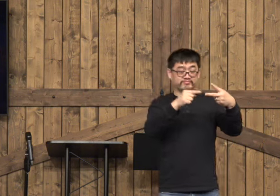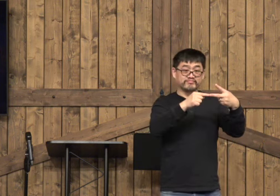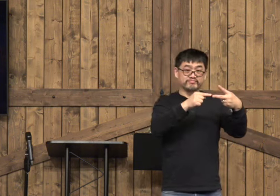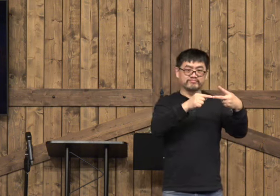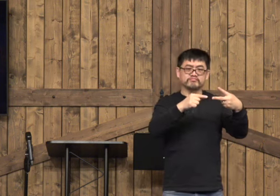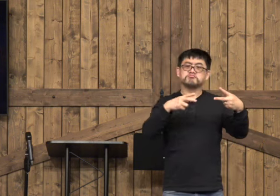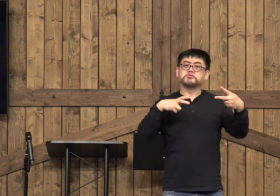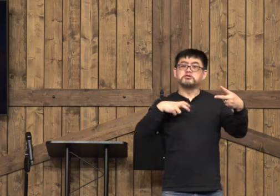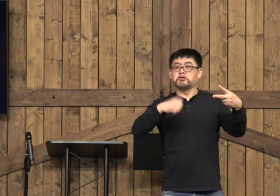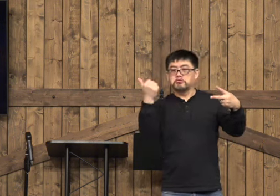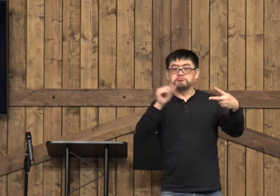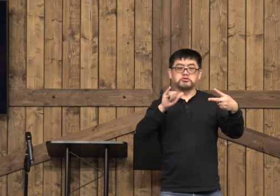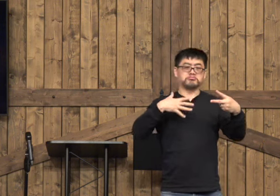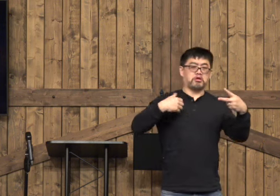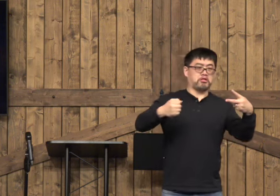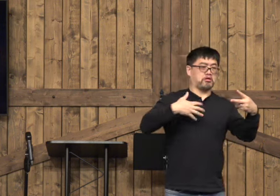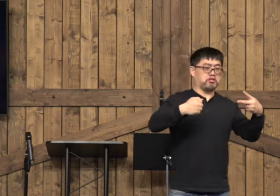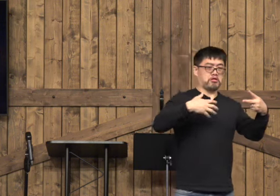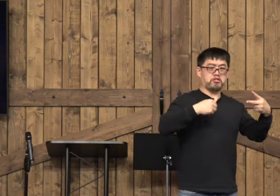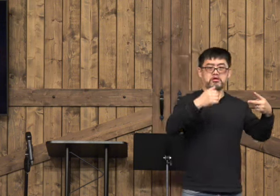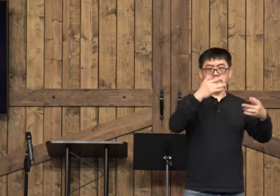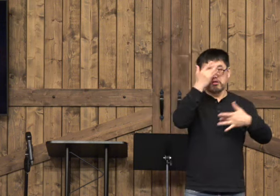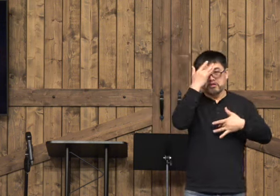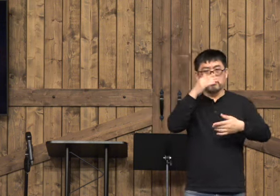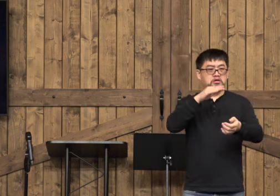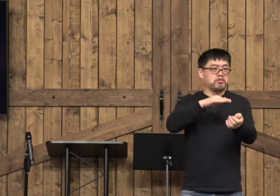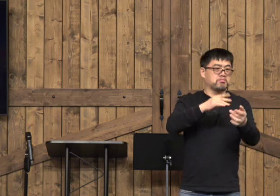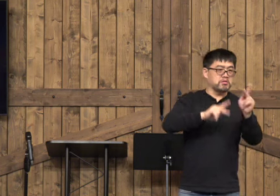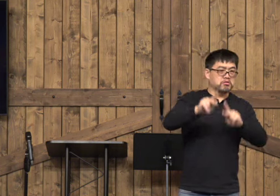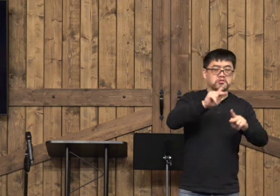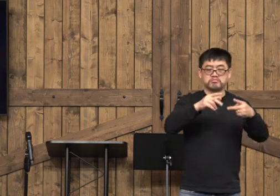So he had authority over the demons. But he also had authority to heal people.